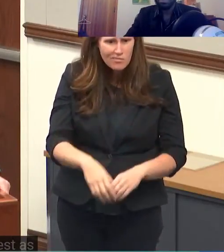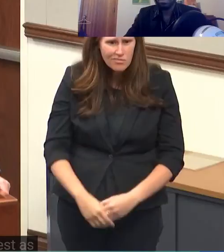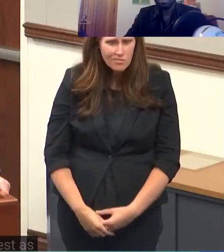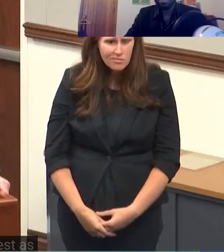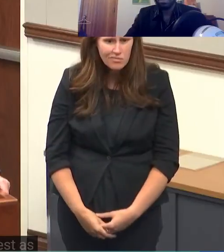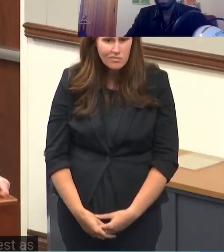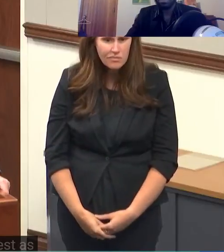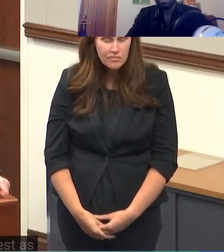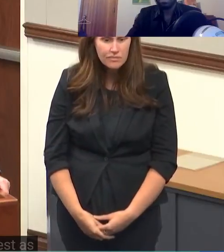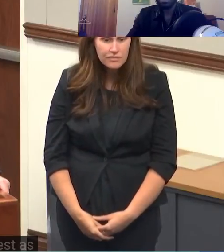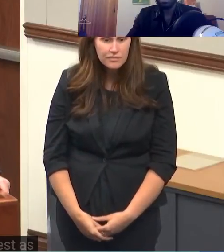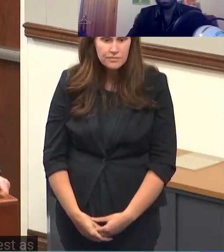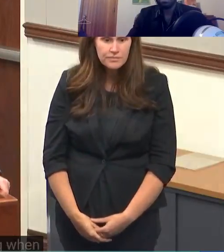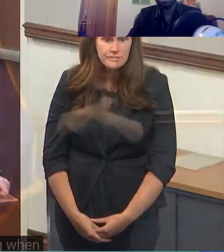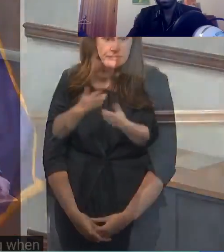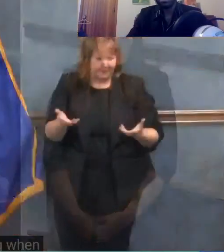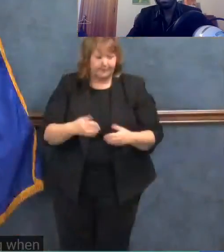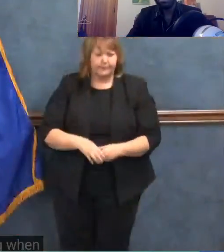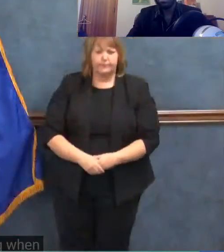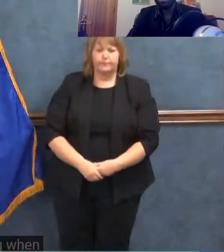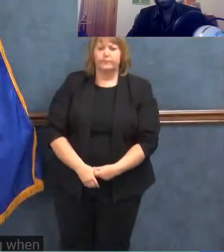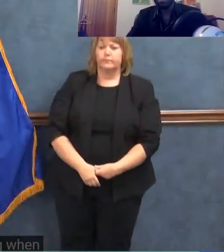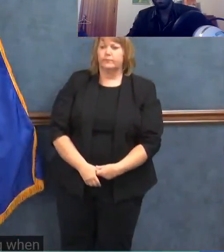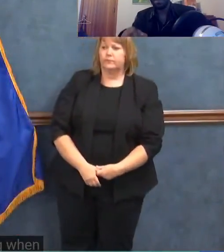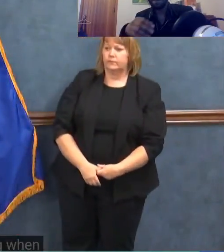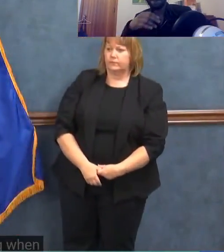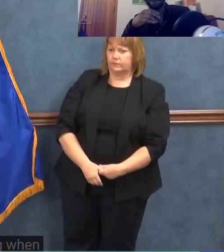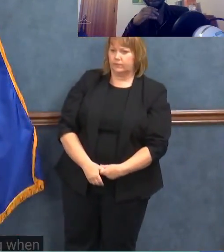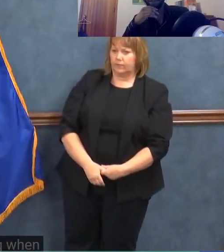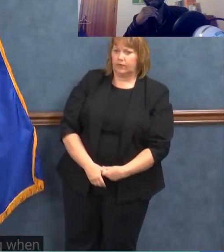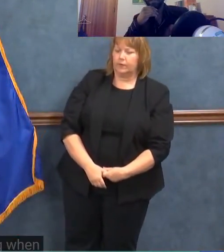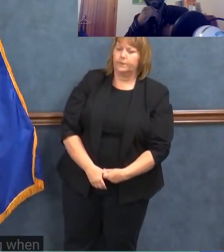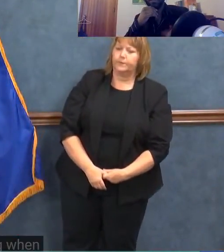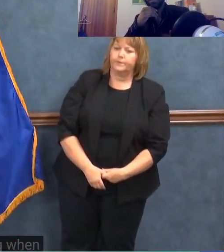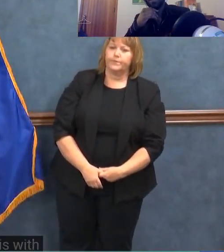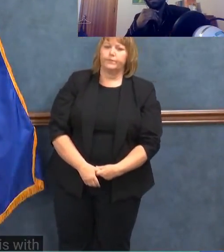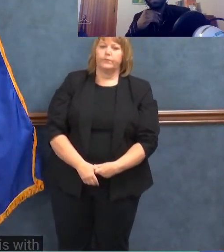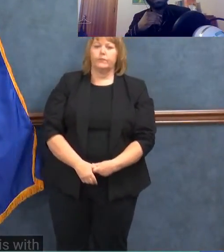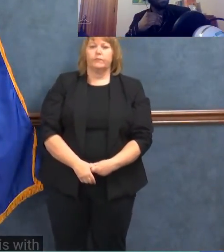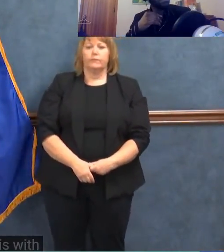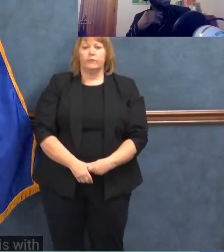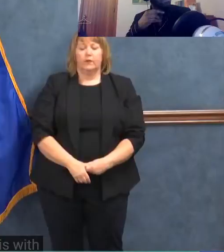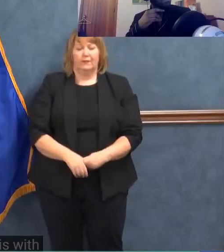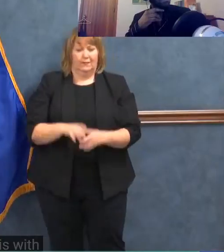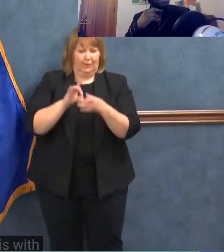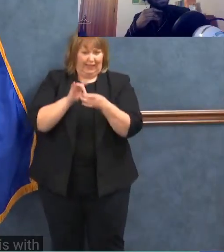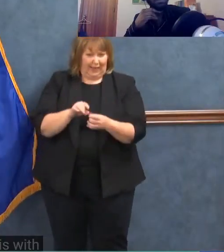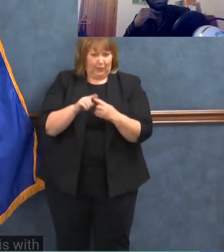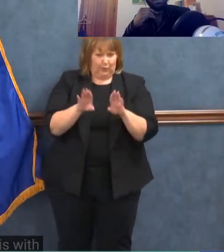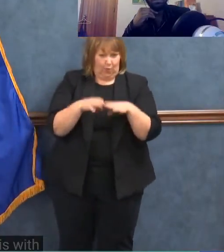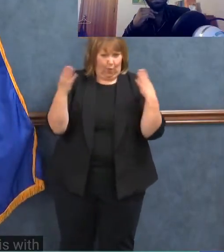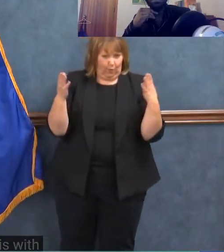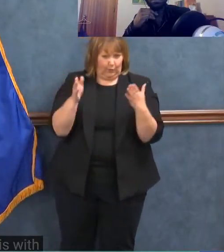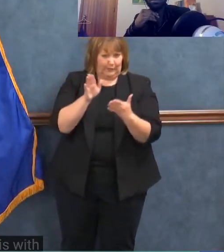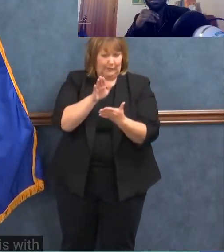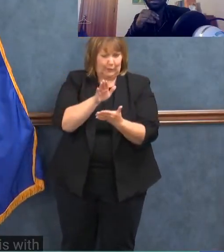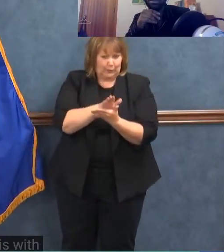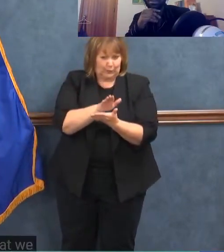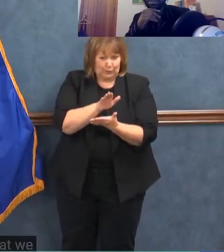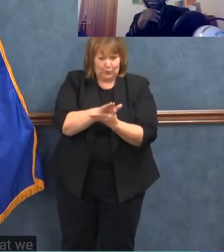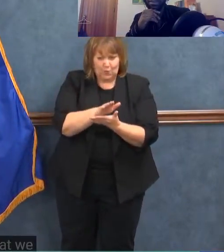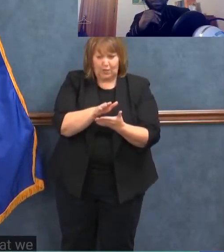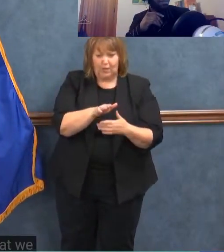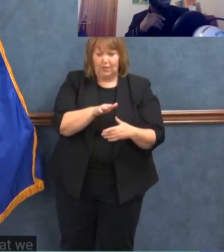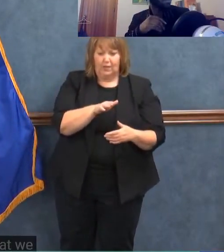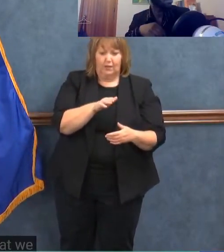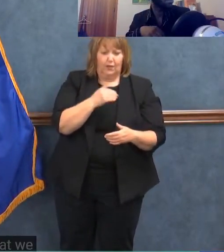I think what you're seeing when it comes to opening schools is what I see on a daily basis with this plethora of decisions that we have to make. I mean, you get two